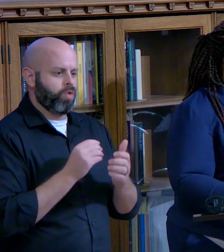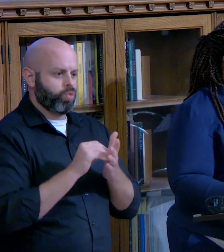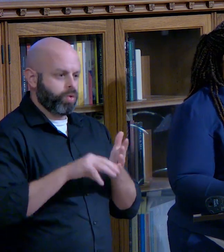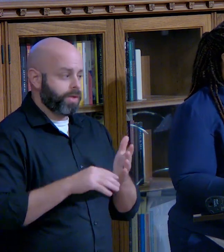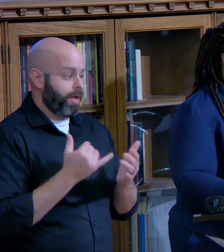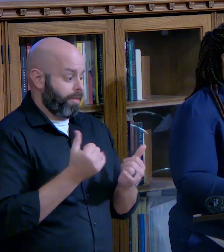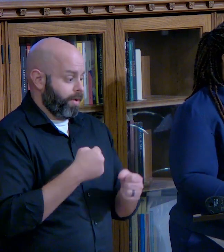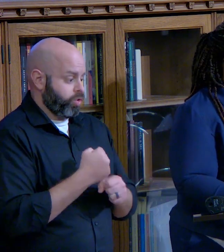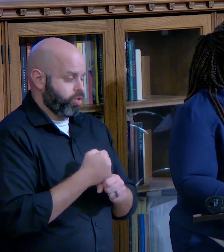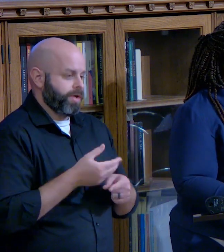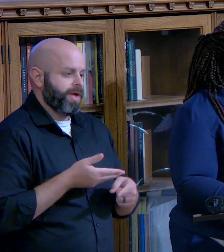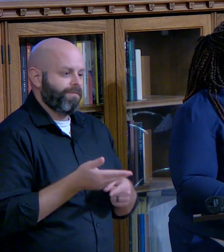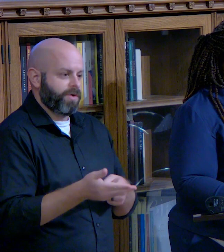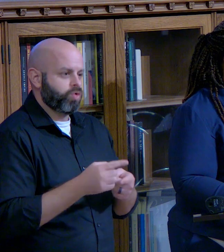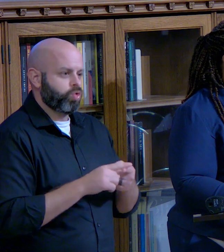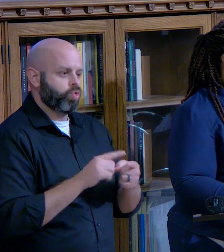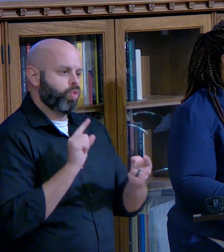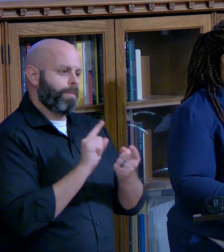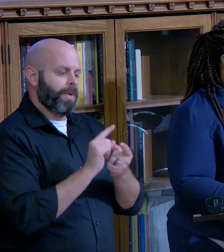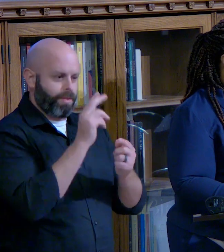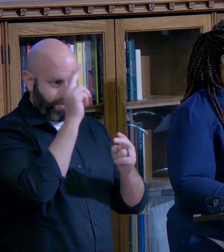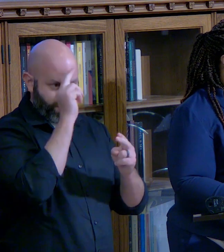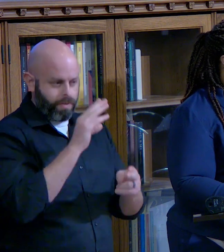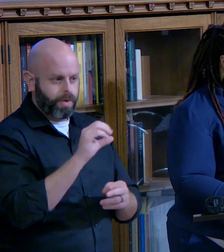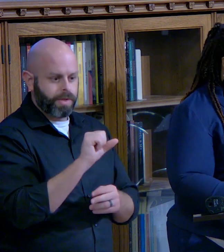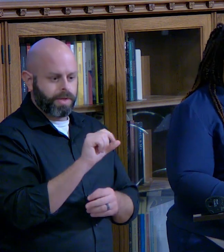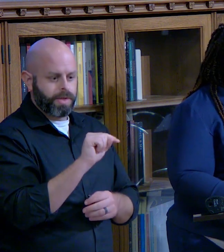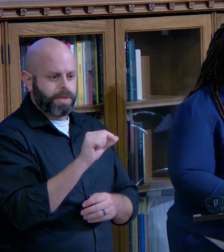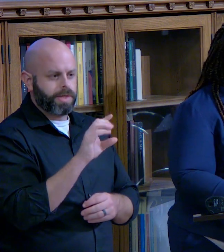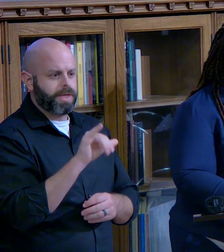invitation to they could meet the Honore Stacy